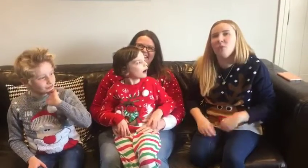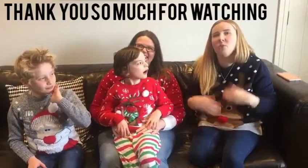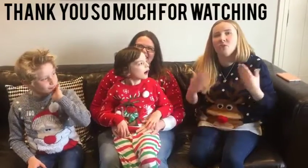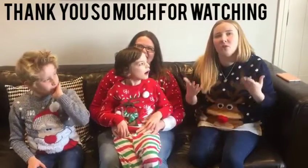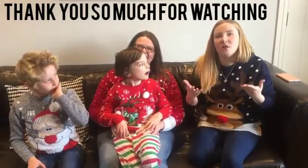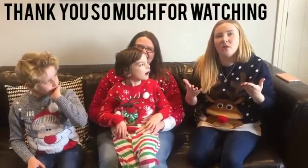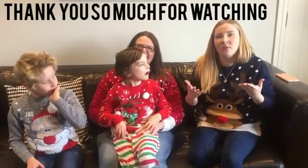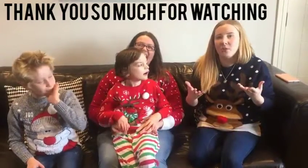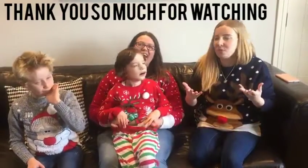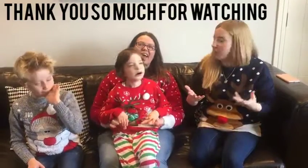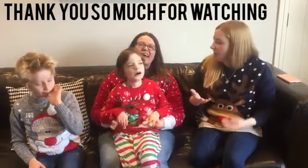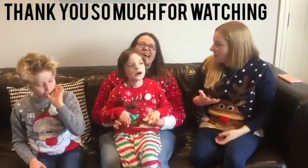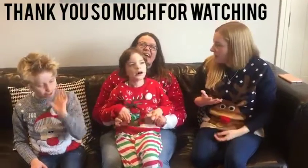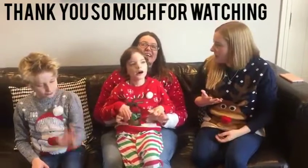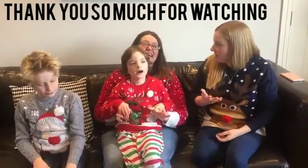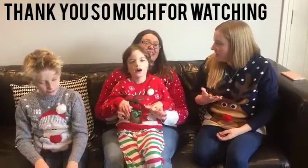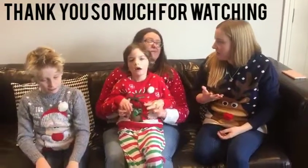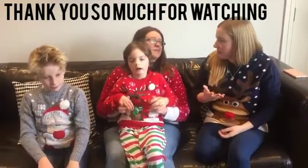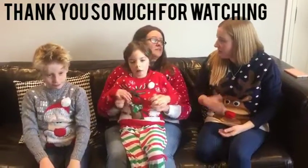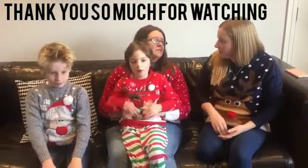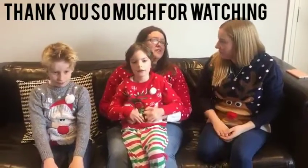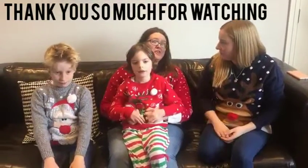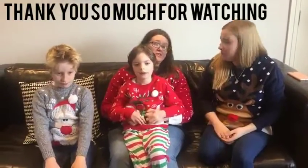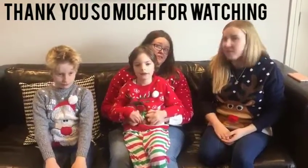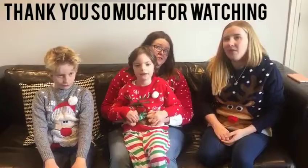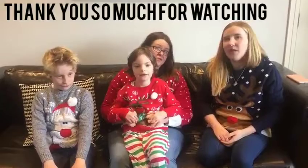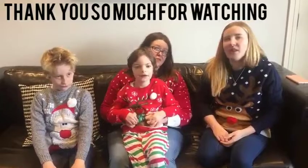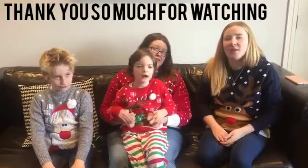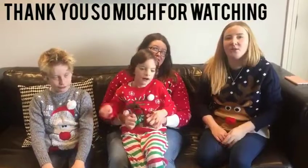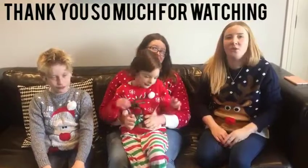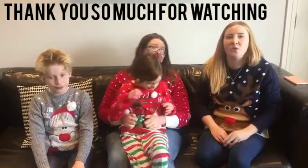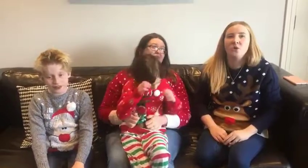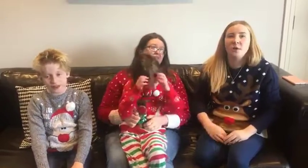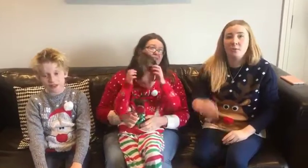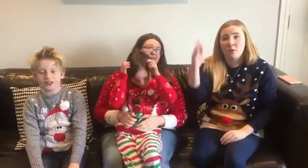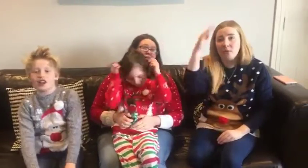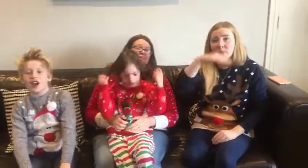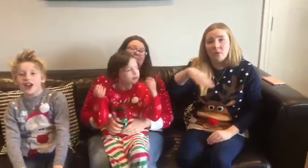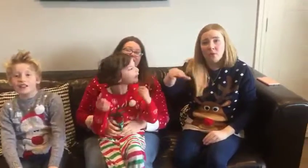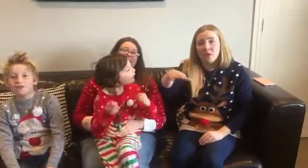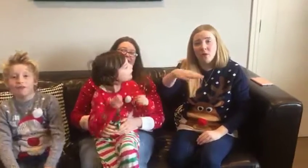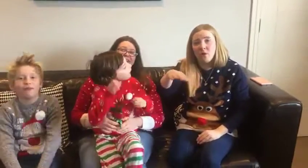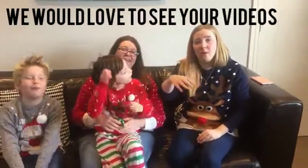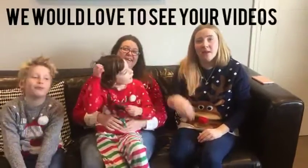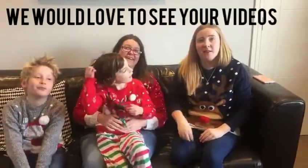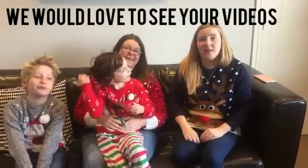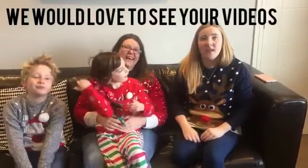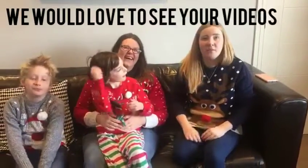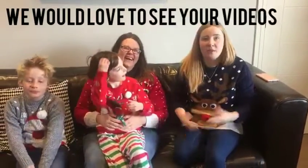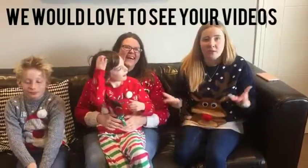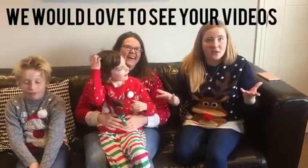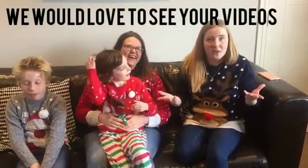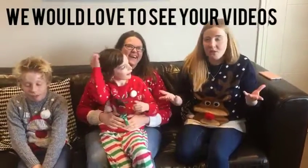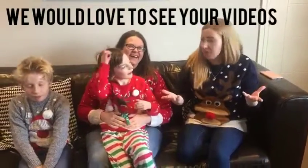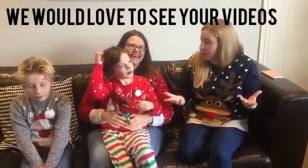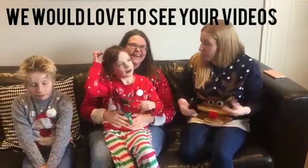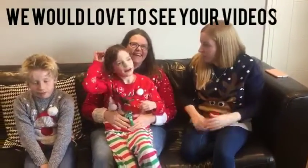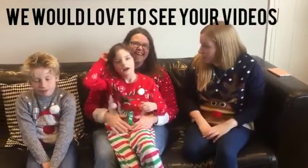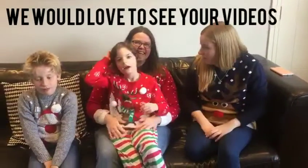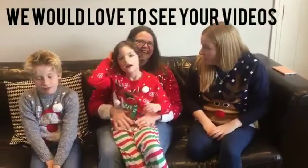hope you enjoyed it. We've enjoyed learning it. Yes, and we'd love to see your videos. Yes, absolutely. So you can pop them below in the comments, and we'd love to see you doing the sign along.